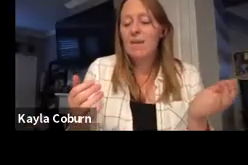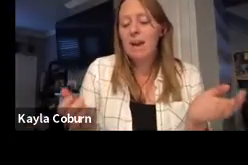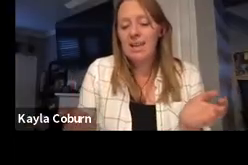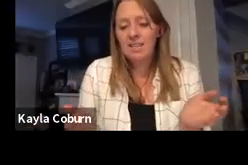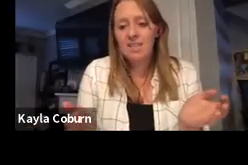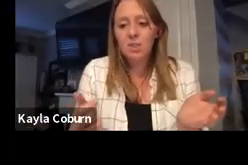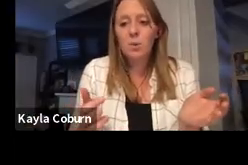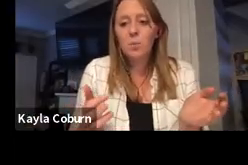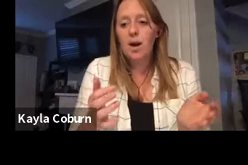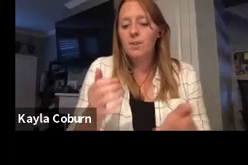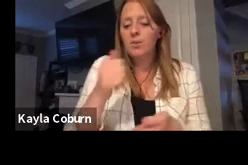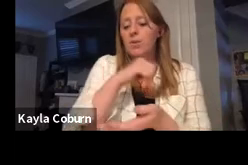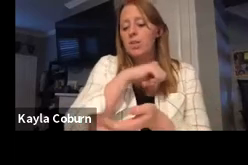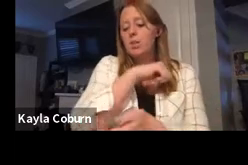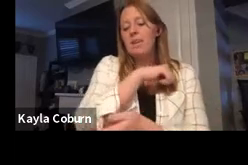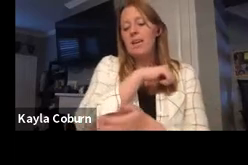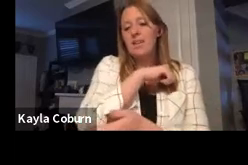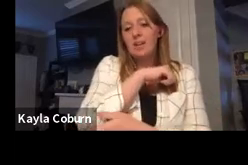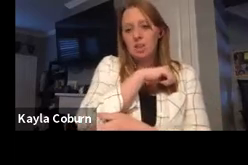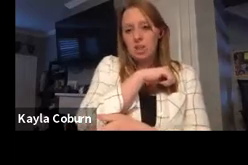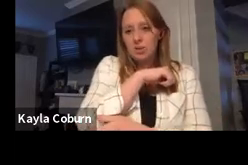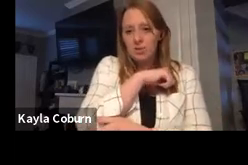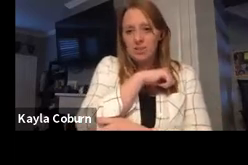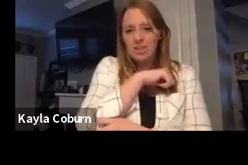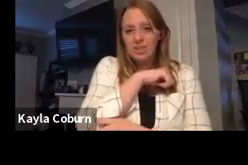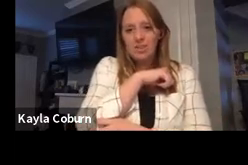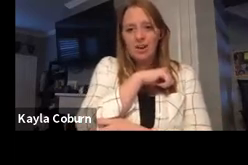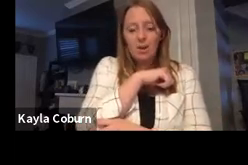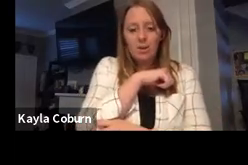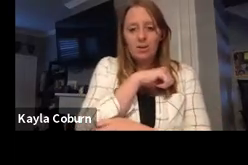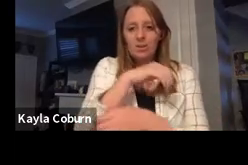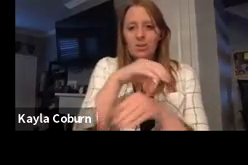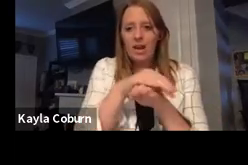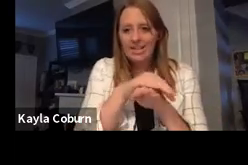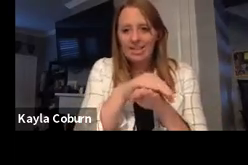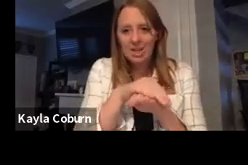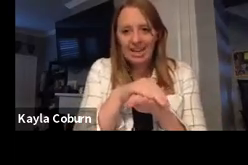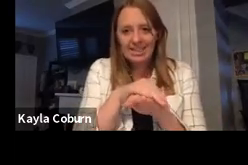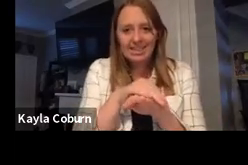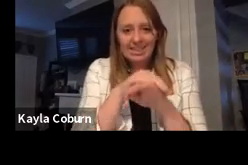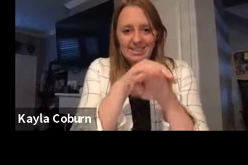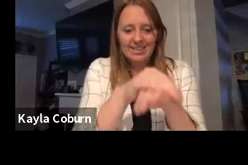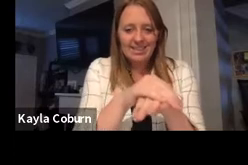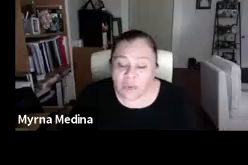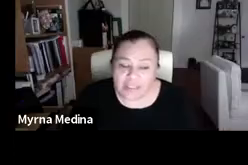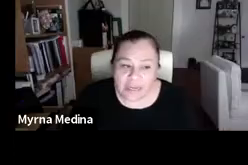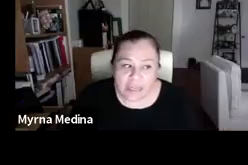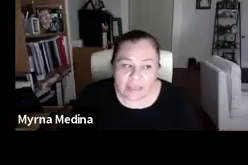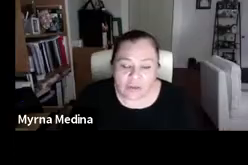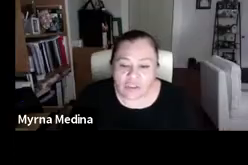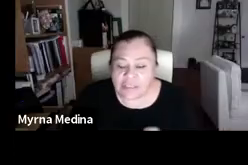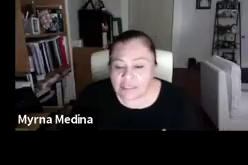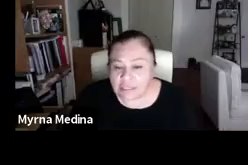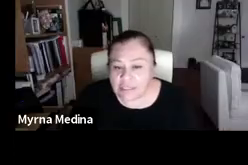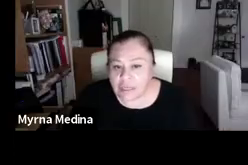needed, they might need a physical prompt, which could be a touch cue, touching on their elbows or hand under hand. Y puede ser que